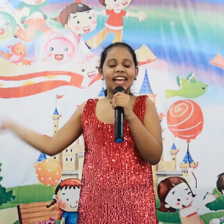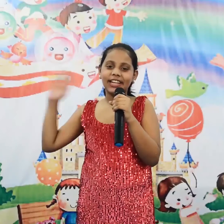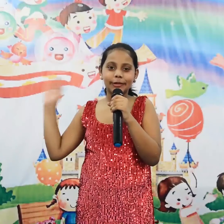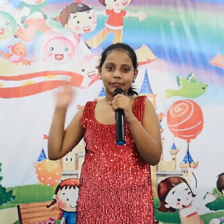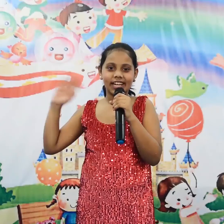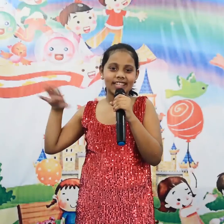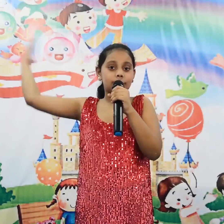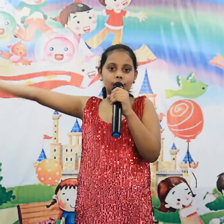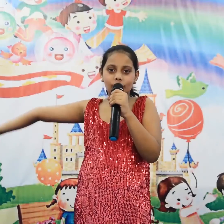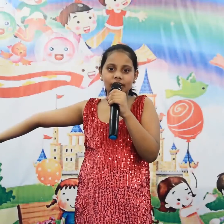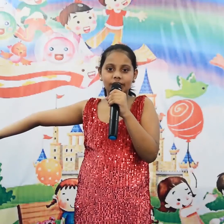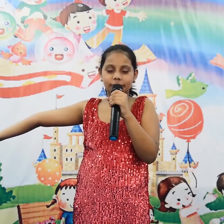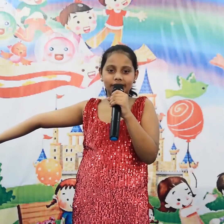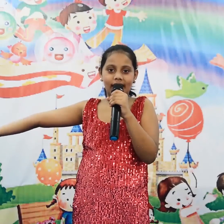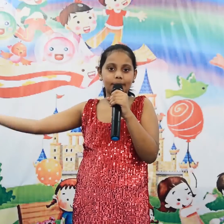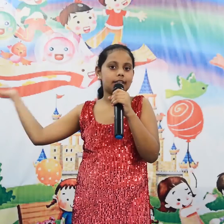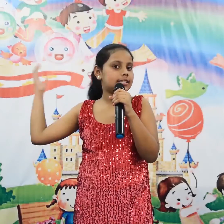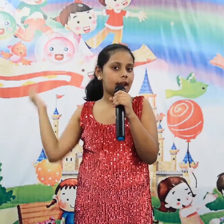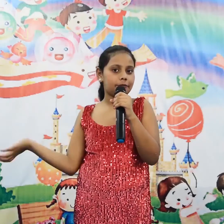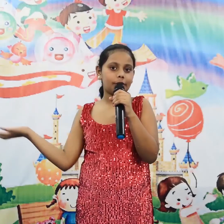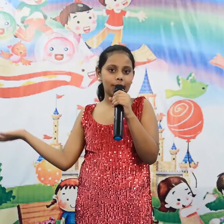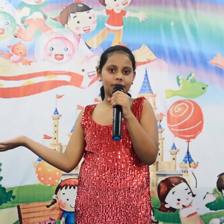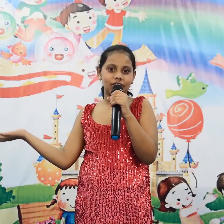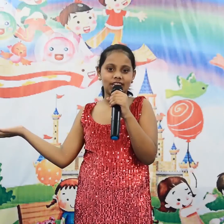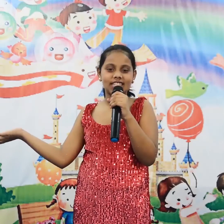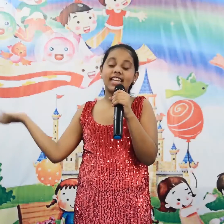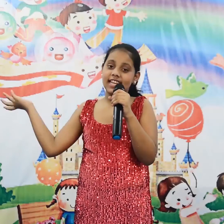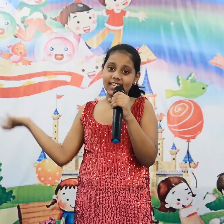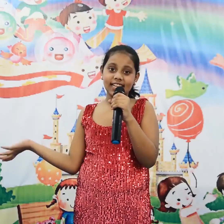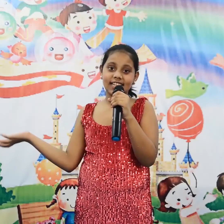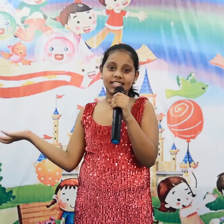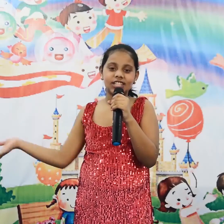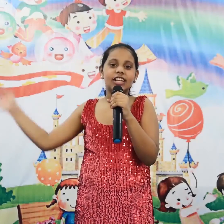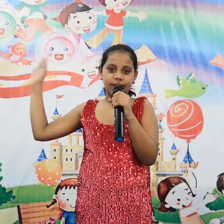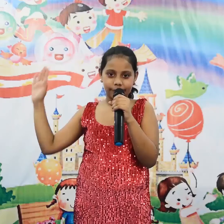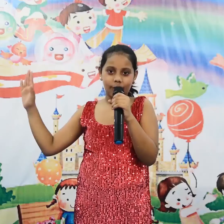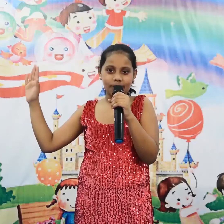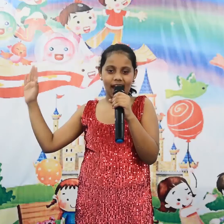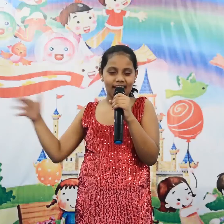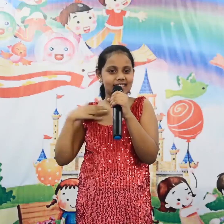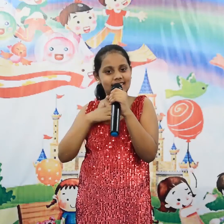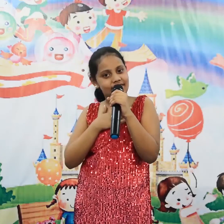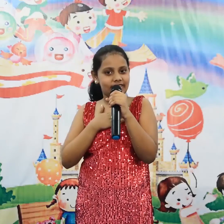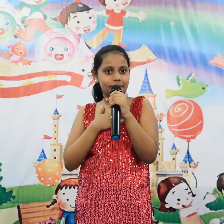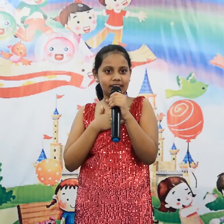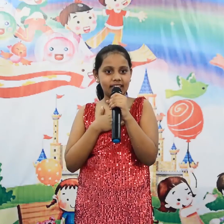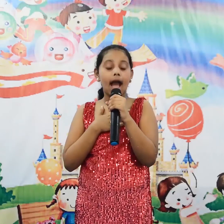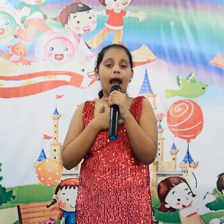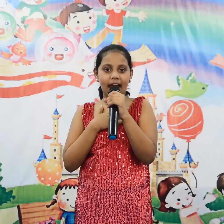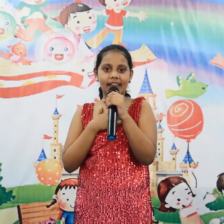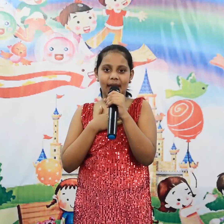confessions. Hello friends, so wonderful time. It's time for confessions in English. Lift up your hands and say with